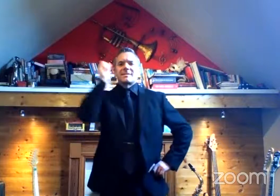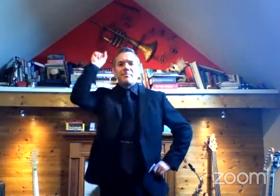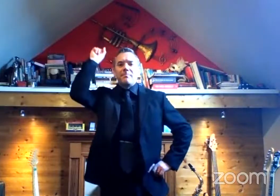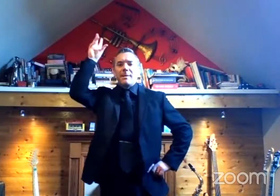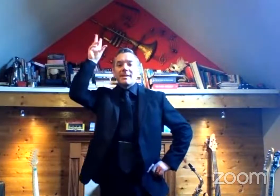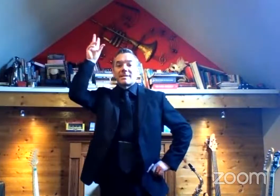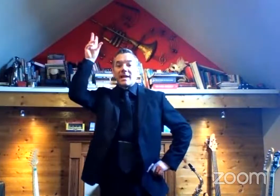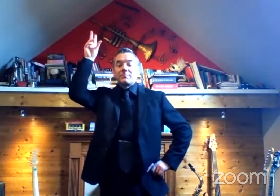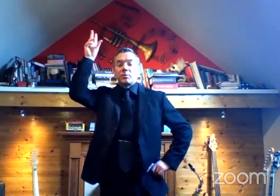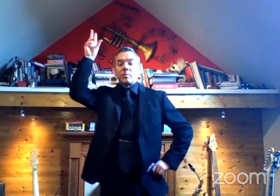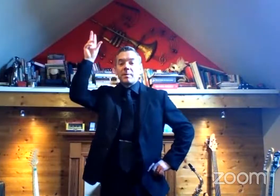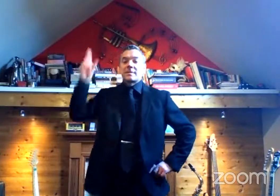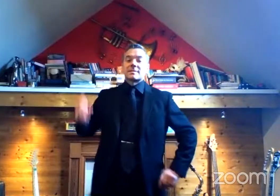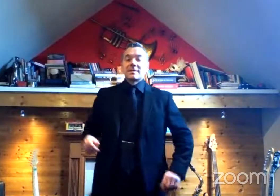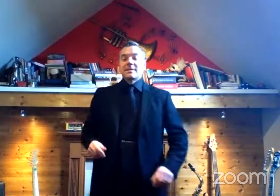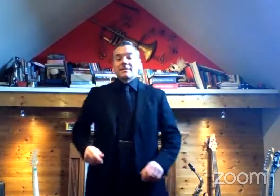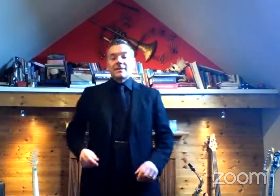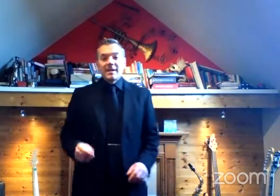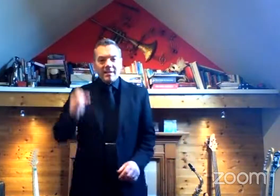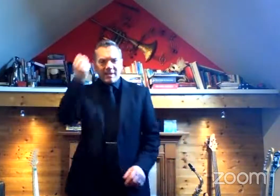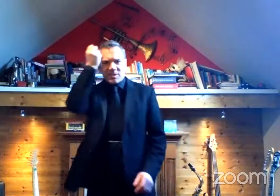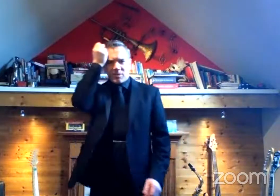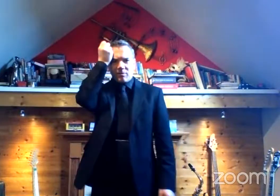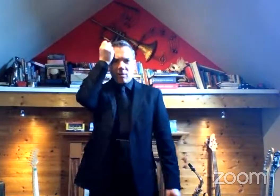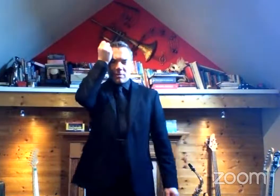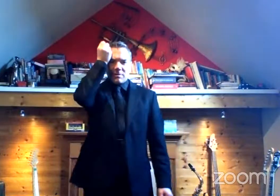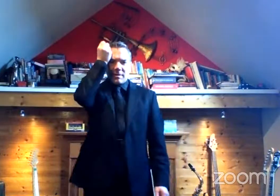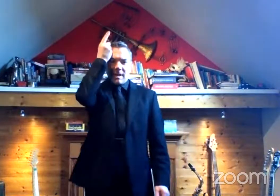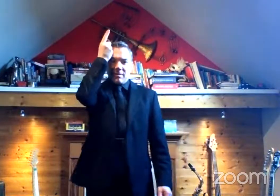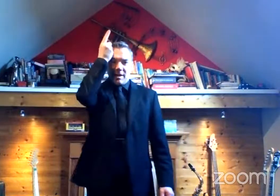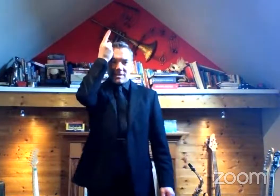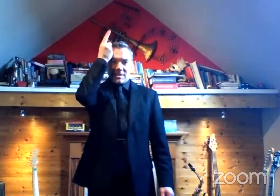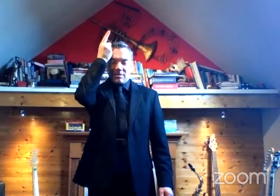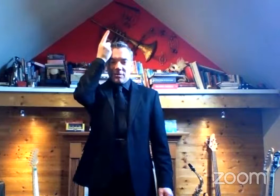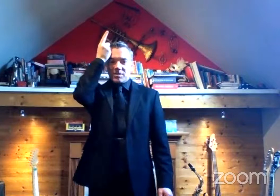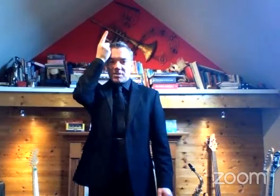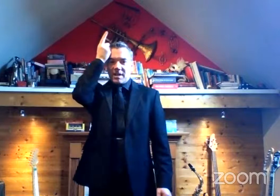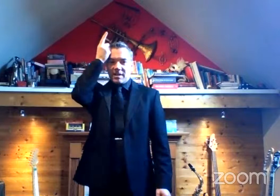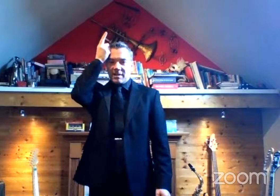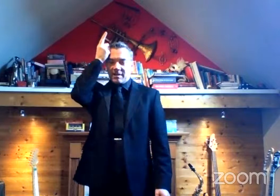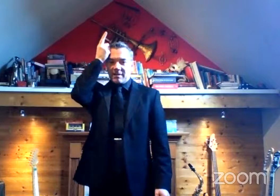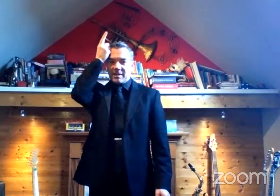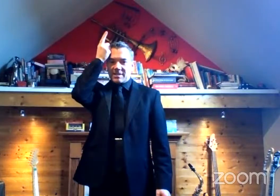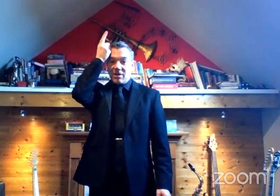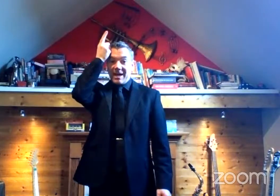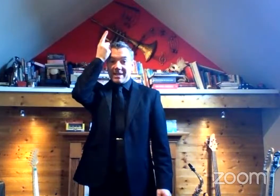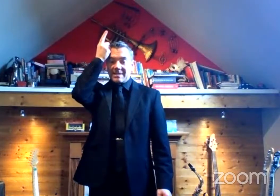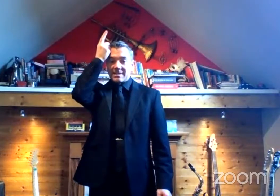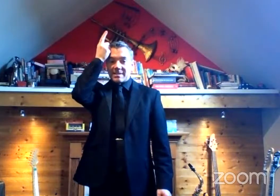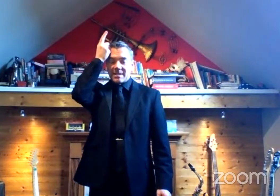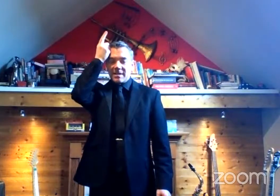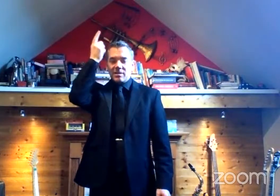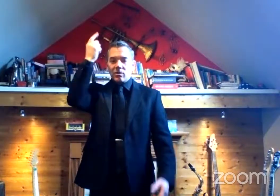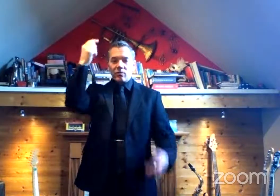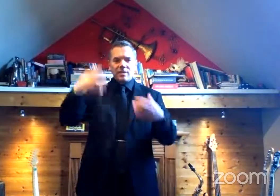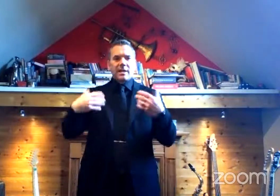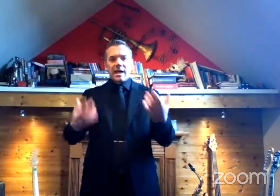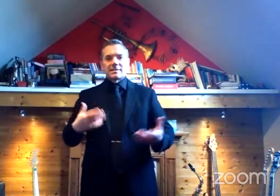There's a ding, there's a light bulb appears, right? That's sort of what we're doing there. That's your understanding, right? That's your ideas, your